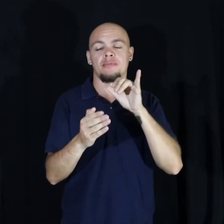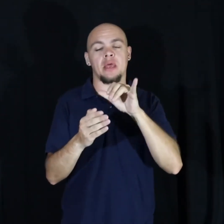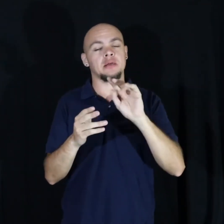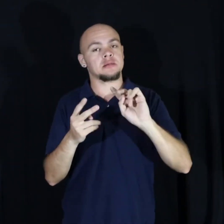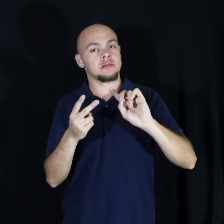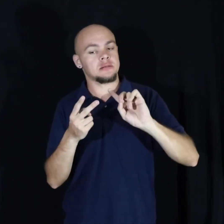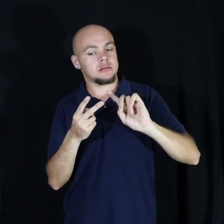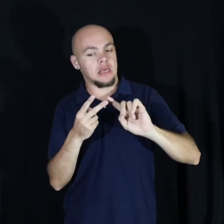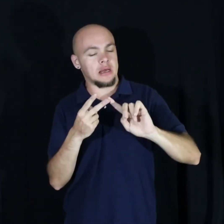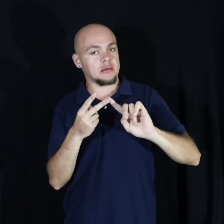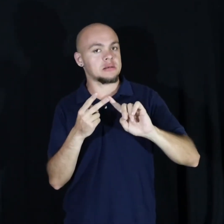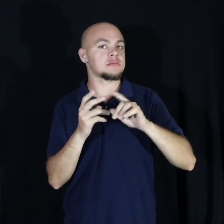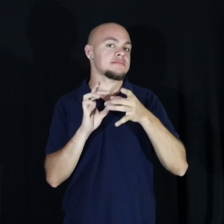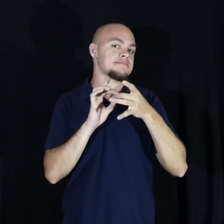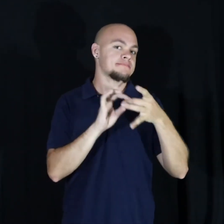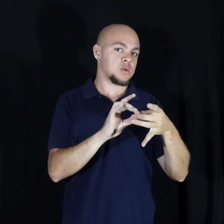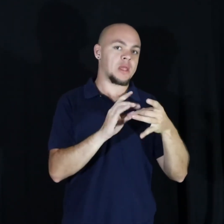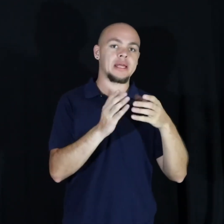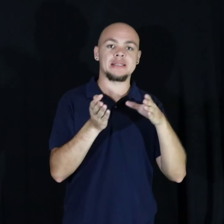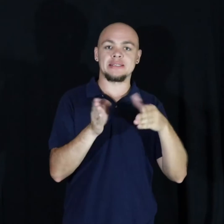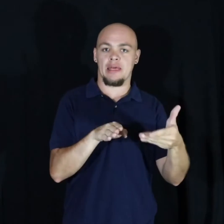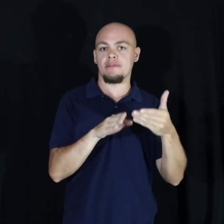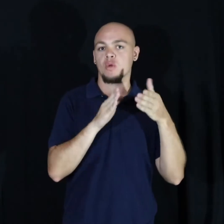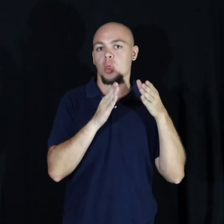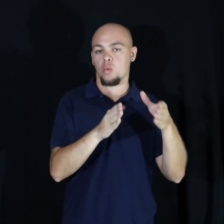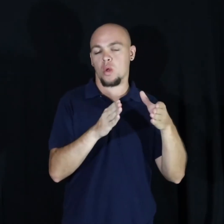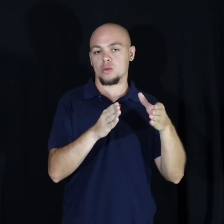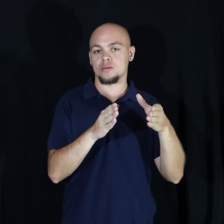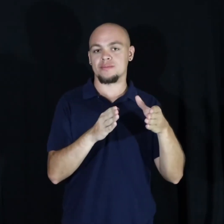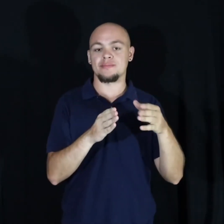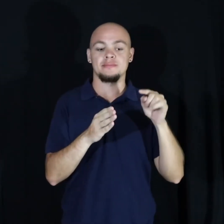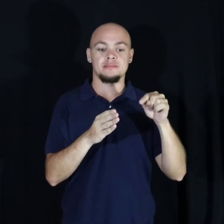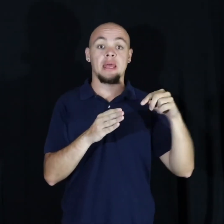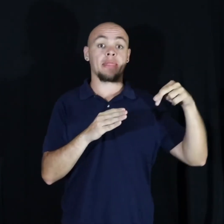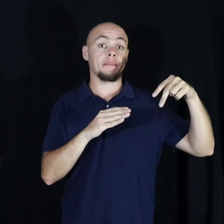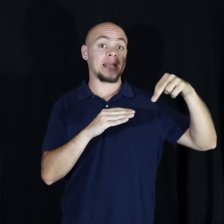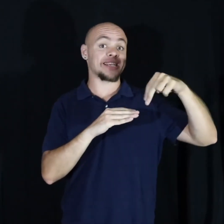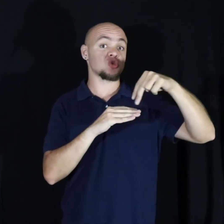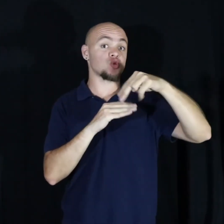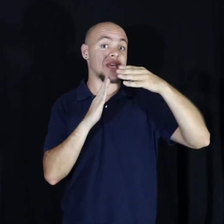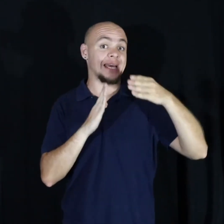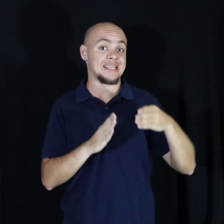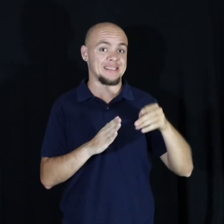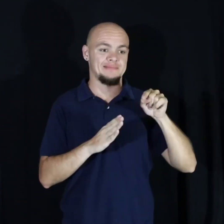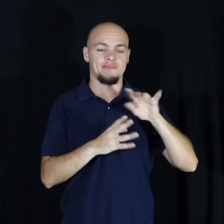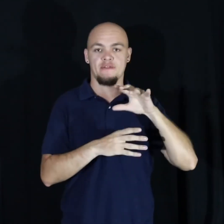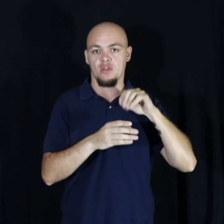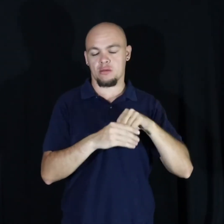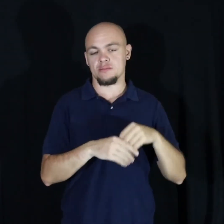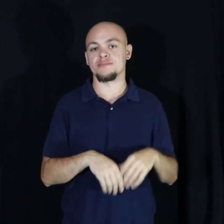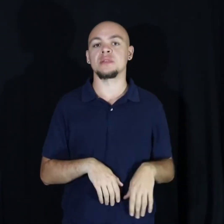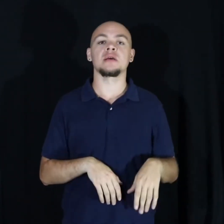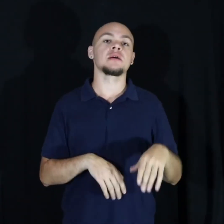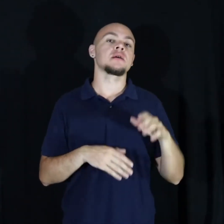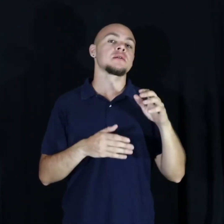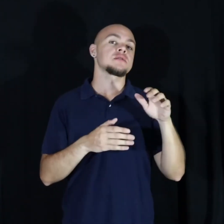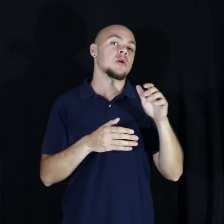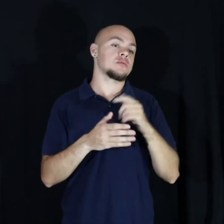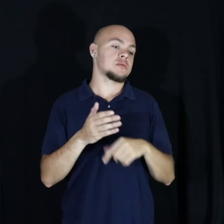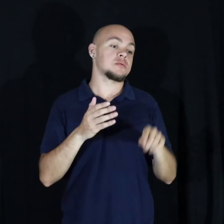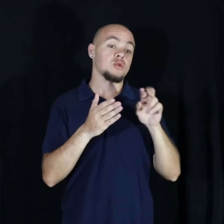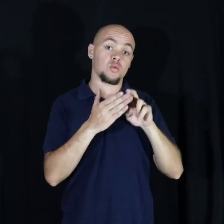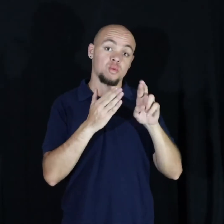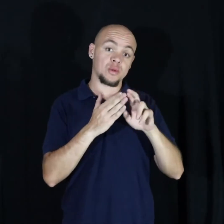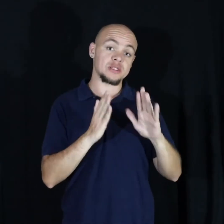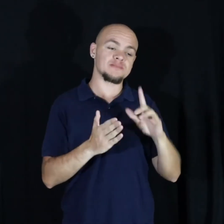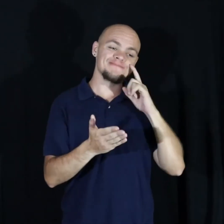second half of road-related deaths, because sometimes the pedestrian is involved. Senior reporter Nathan Bomey reveals that a large chunk of